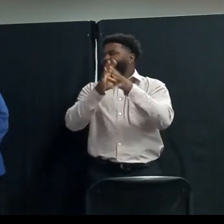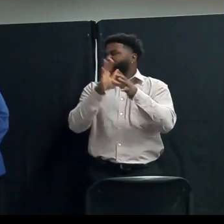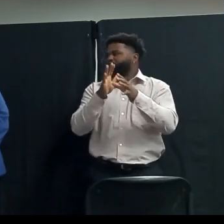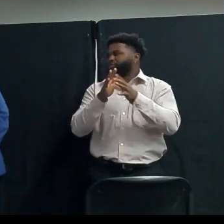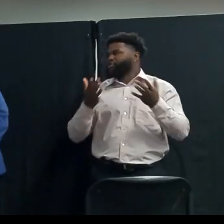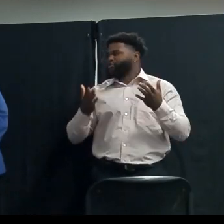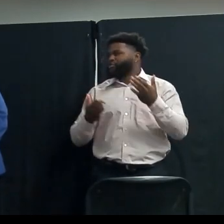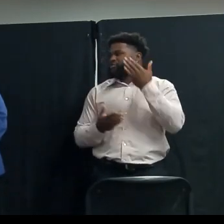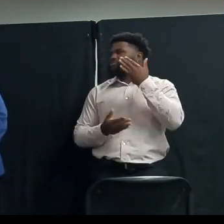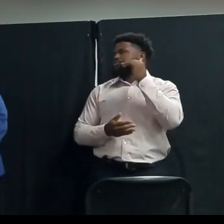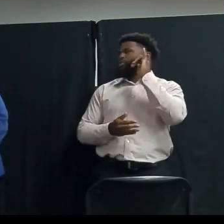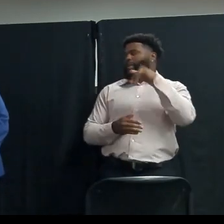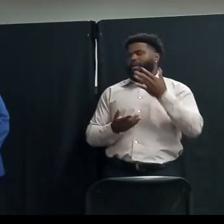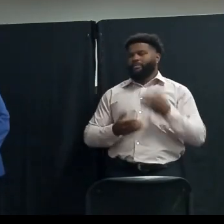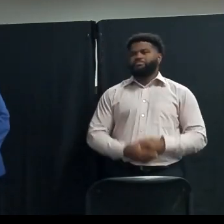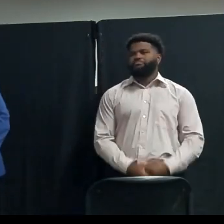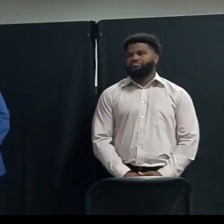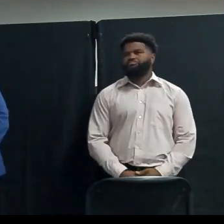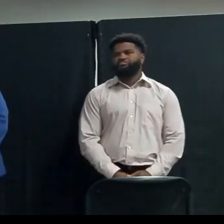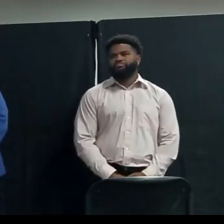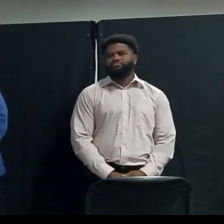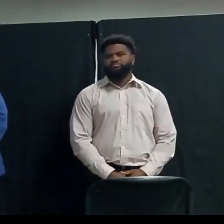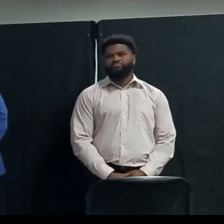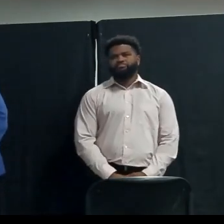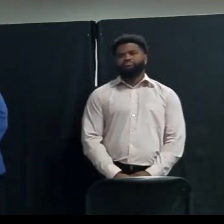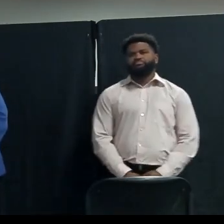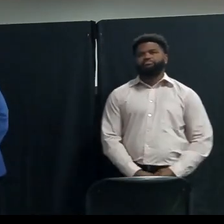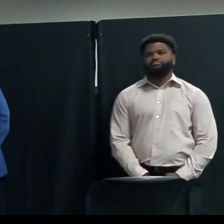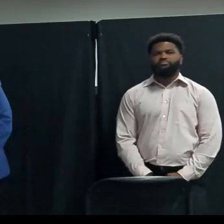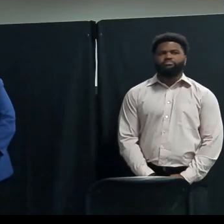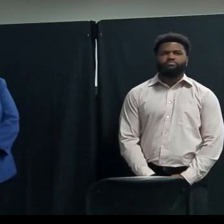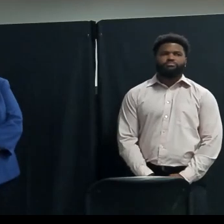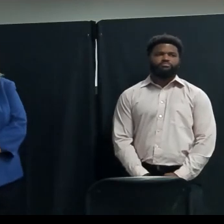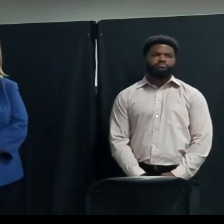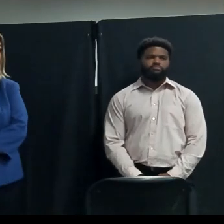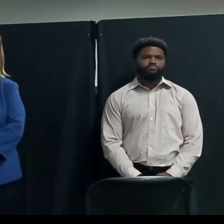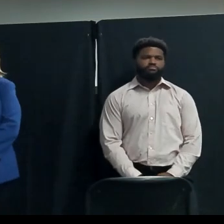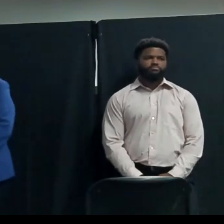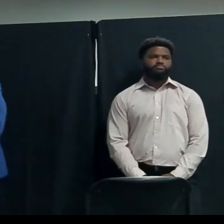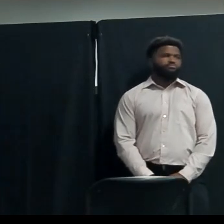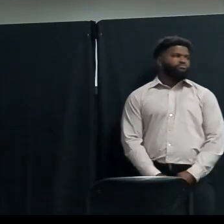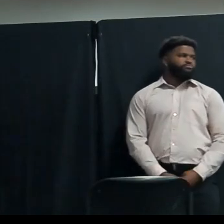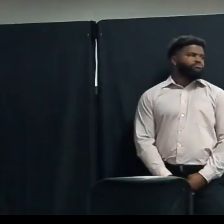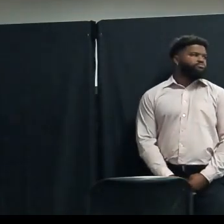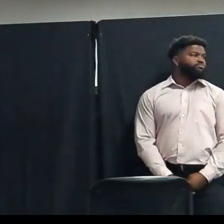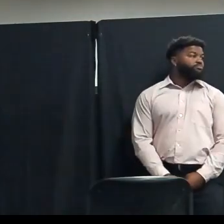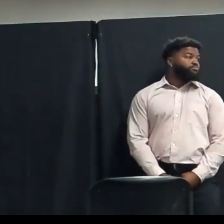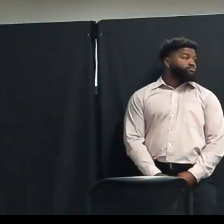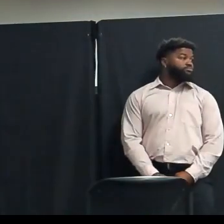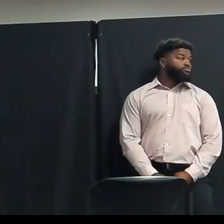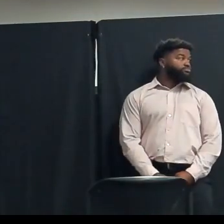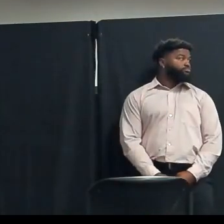against the school. Mhm. I understand that. Mhm.